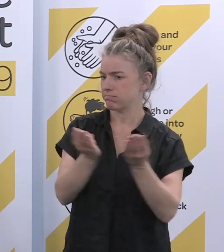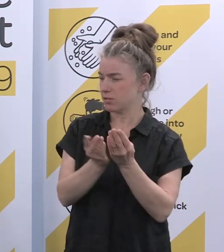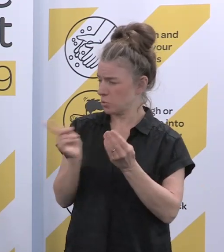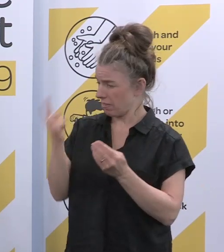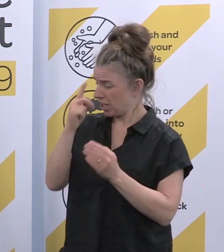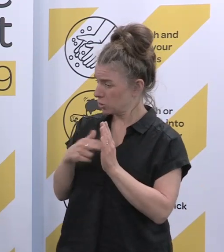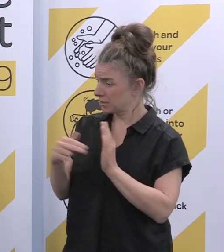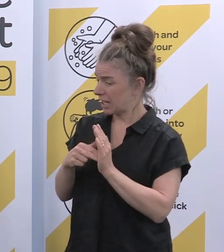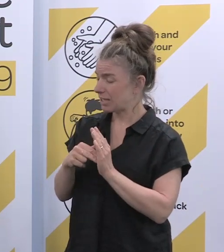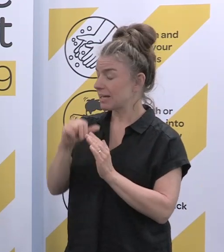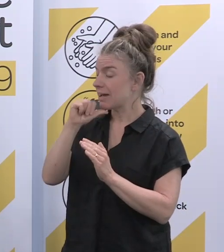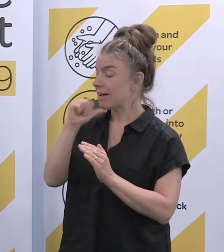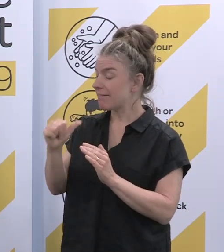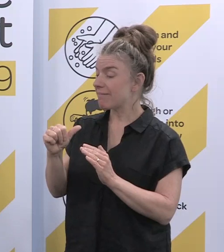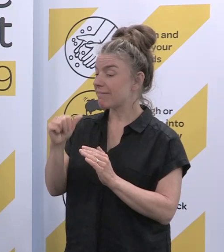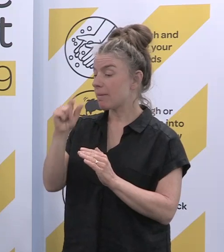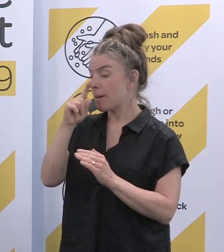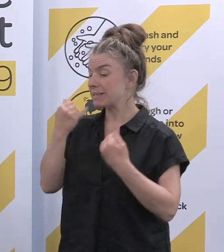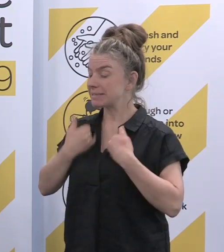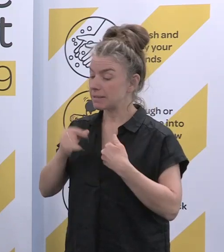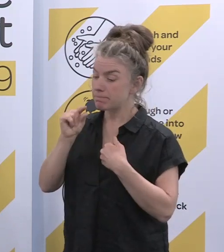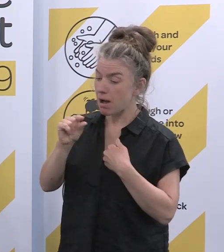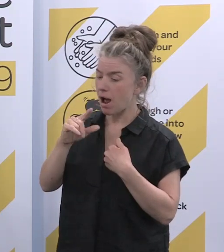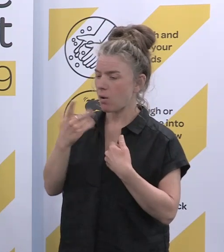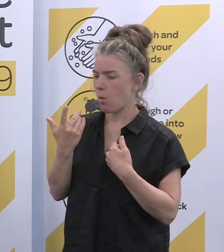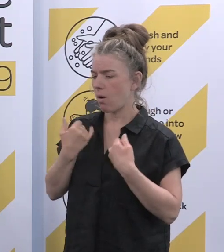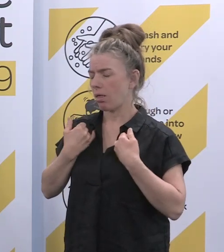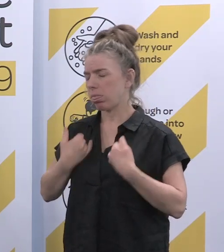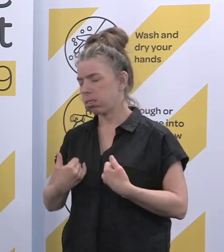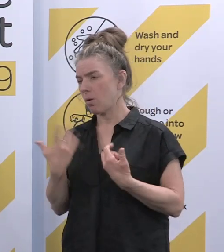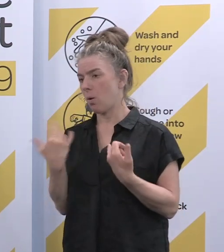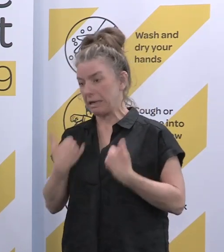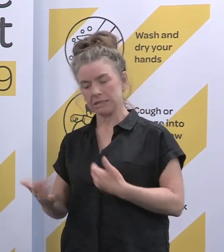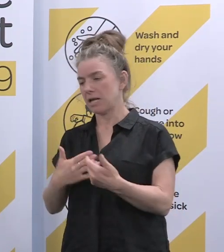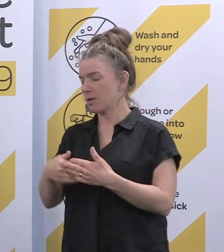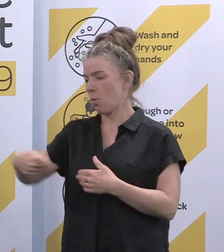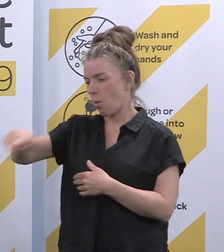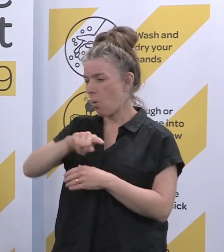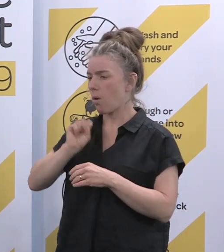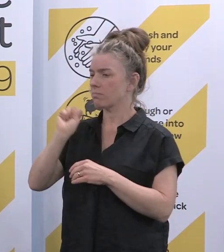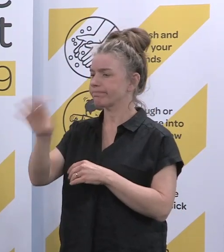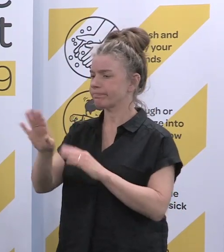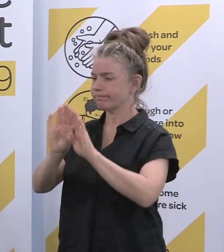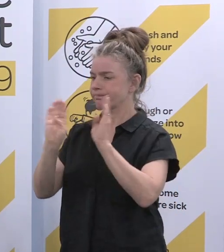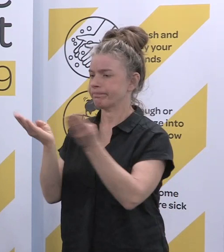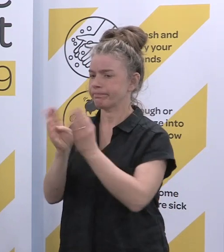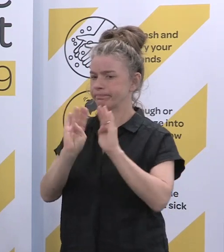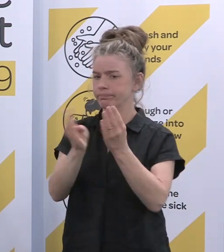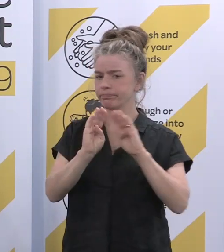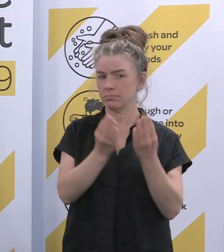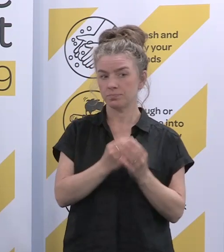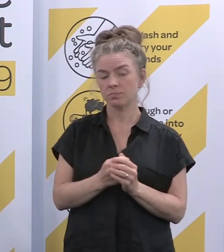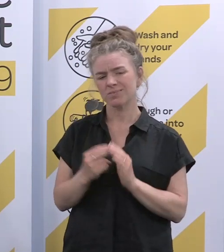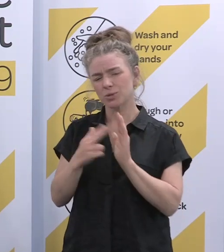having them sort of dispersed around different locales? So one of the things we are able to do here, of course, is check on people